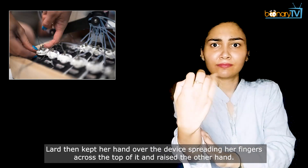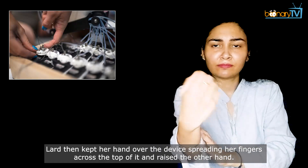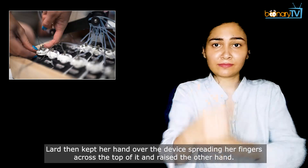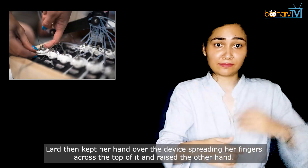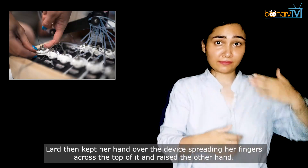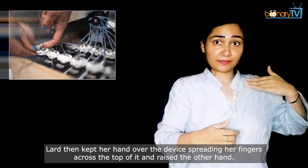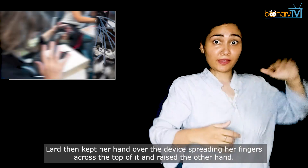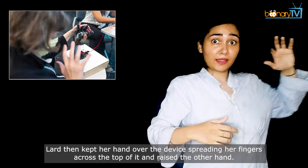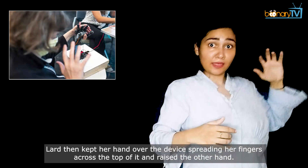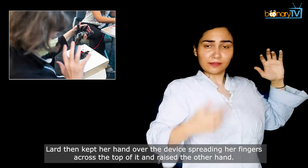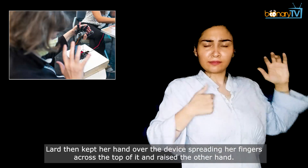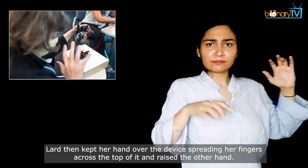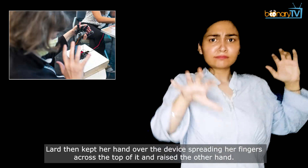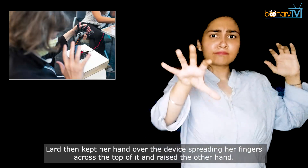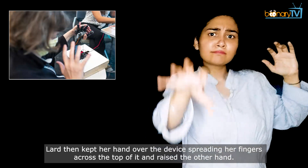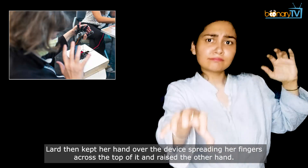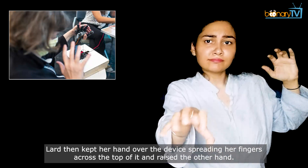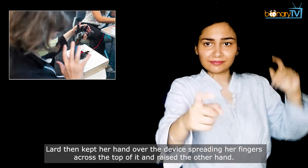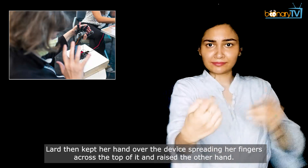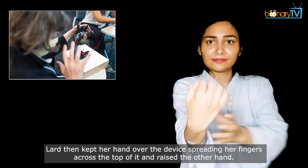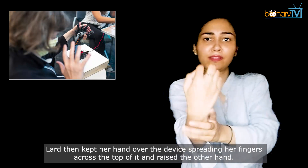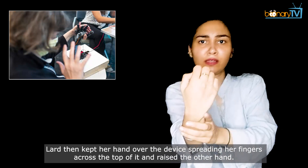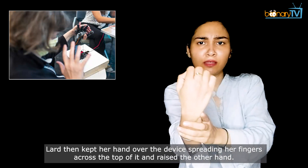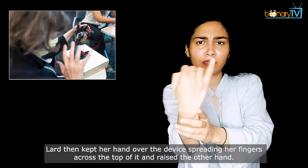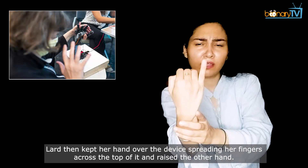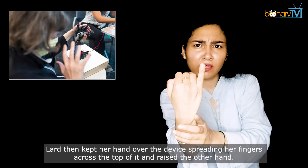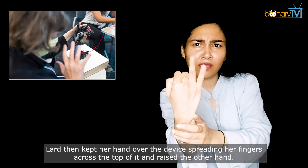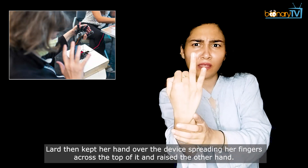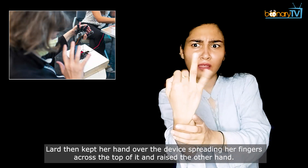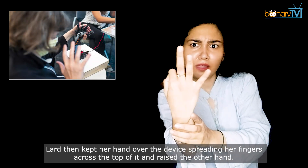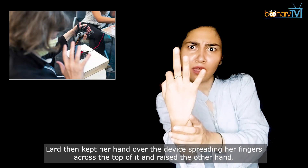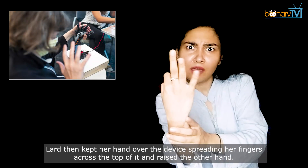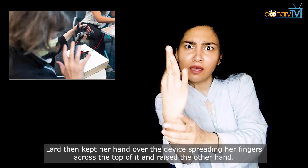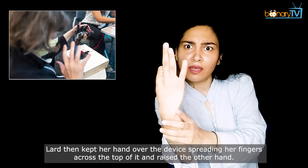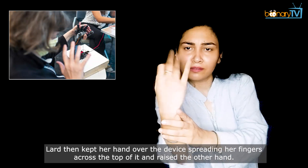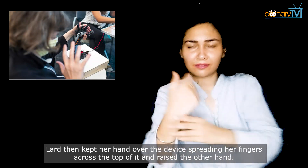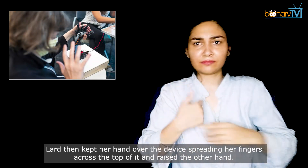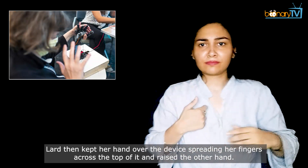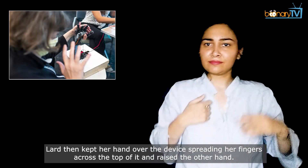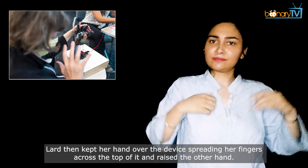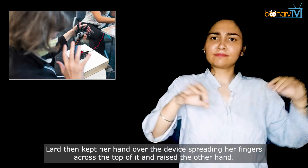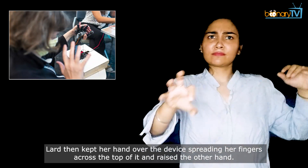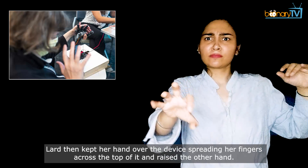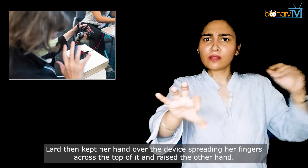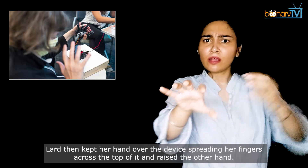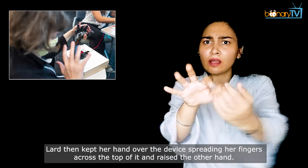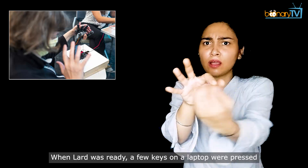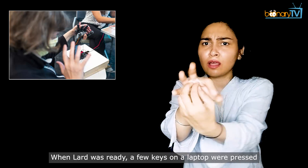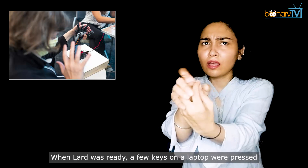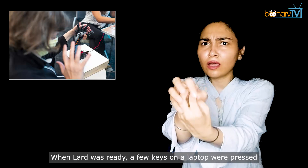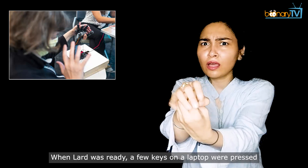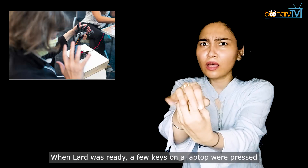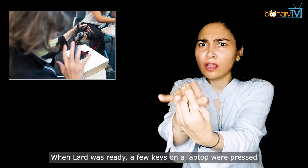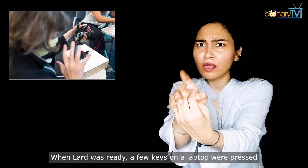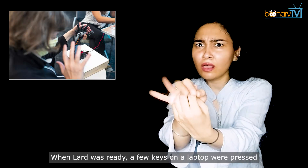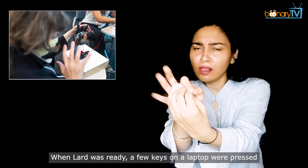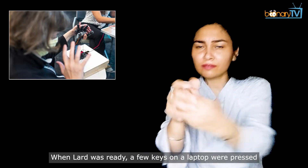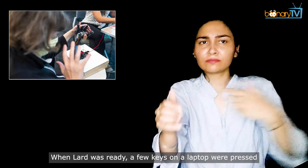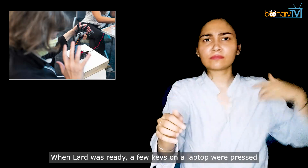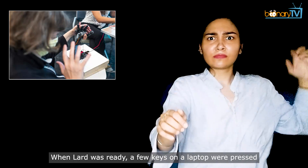over the device, spreading her fingers across the top of it and raised the other hand. When Ludd was ready, a few